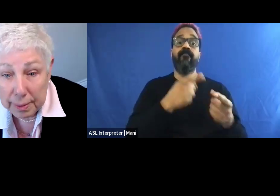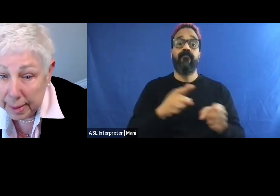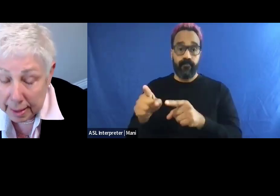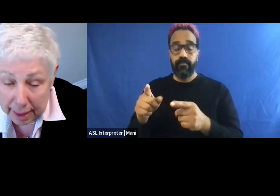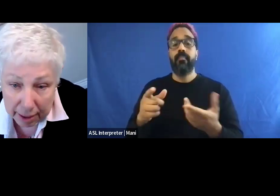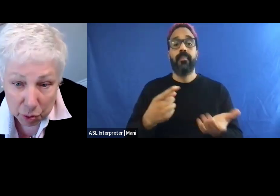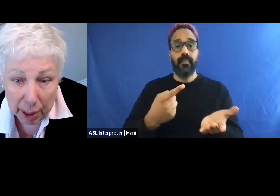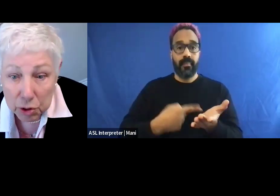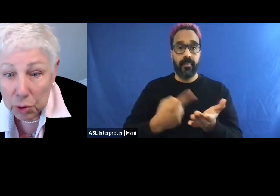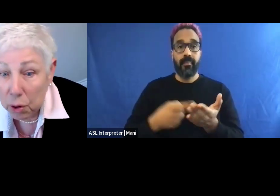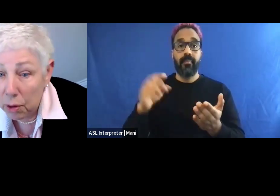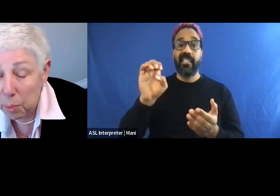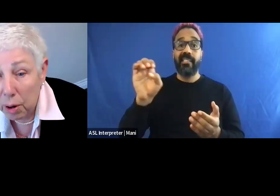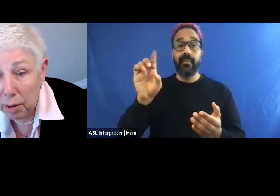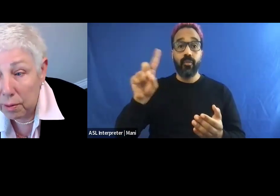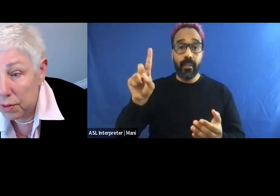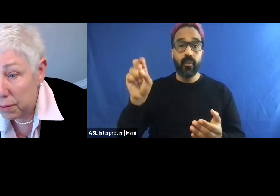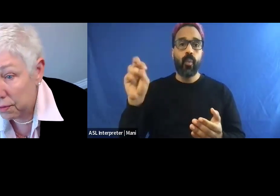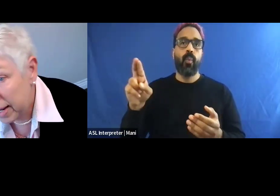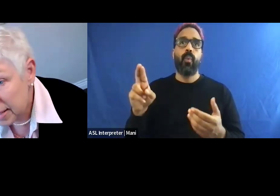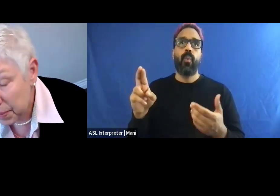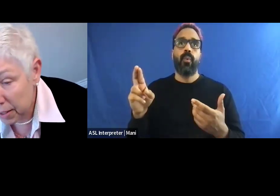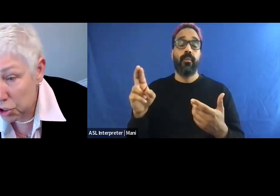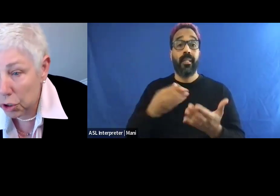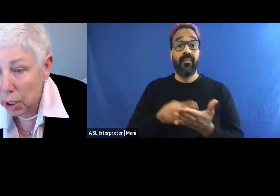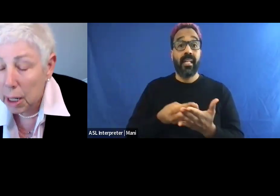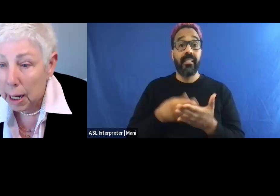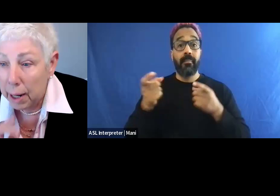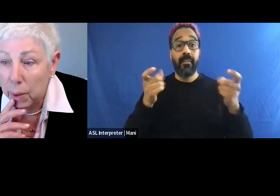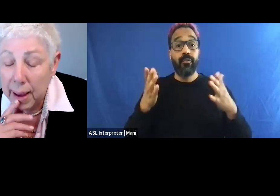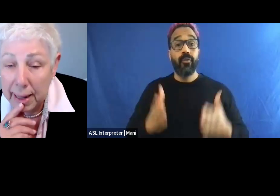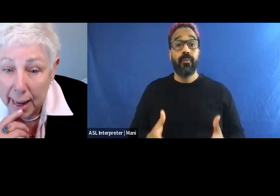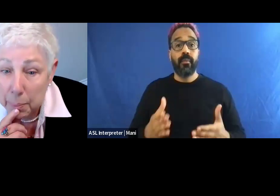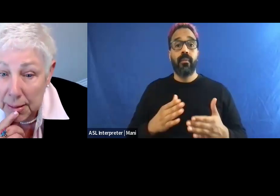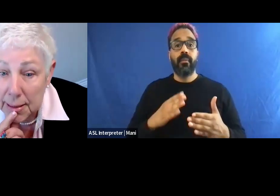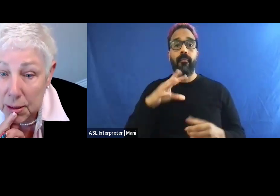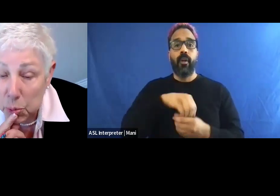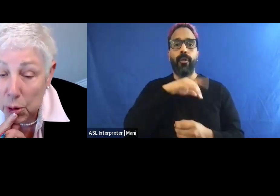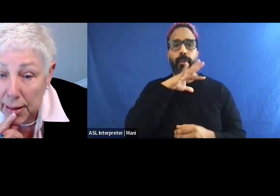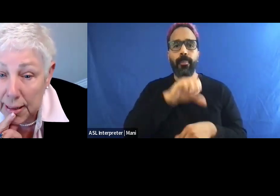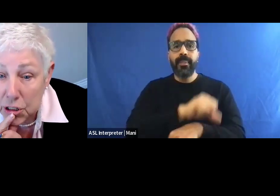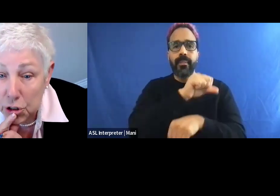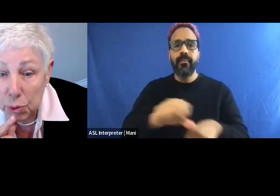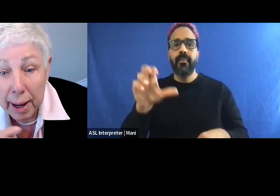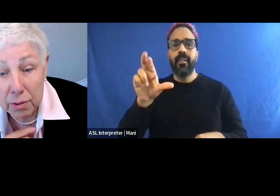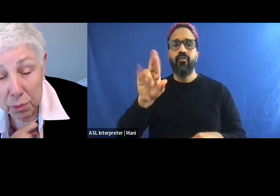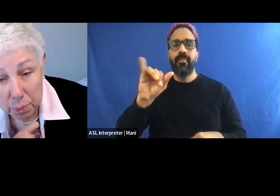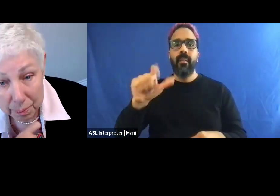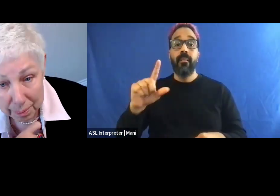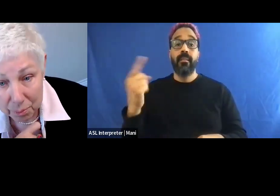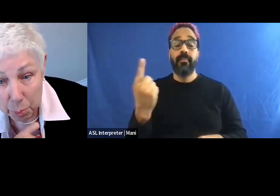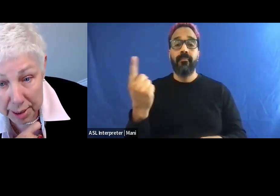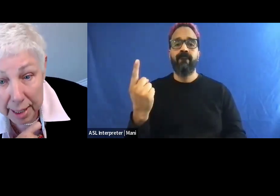of the executive director, on the part of the finance manager. And when that happens, the board needs to